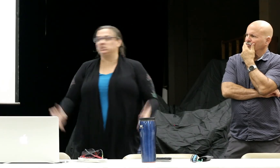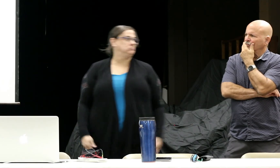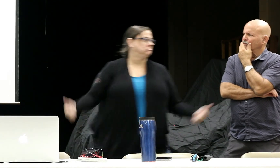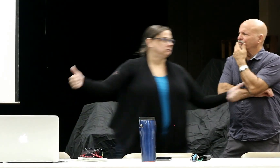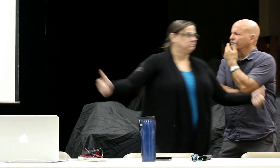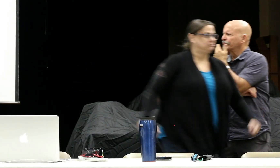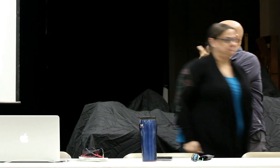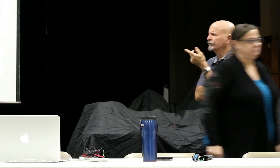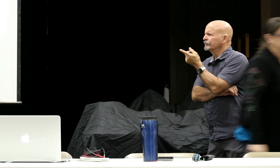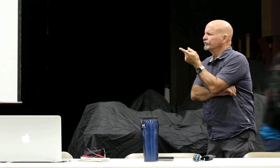very much.